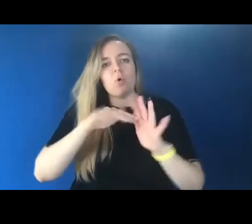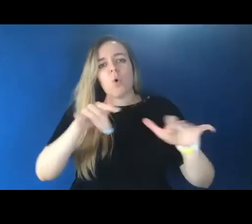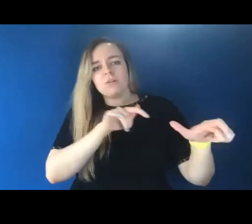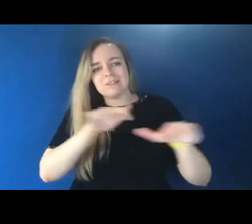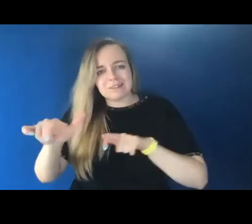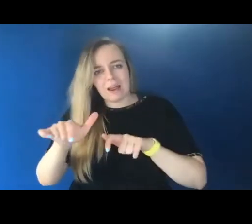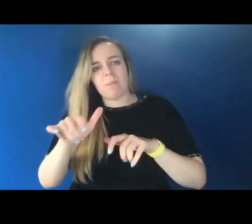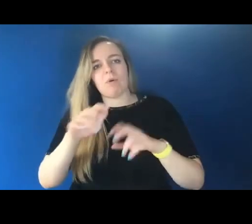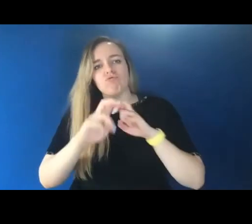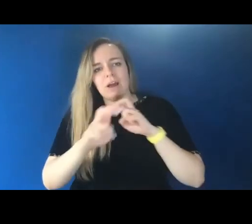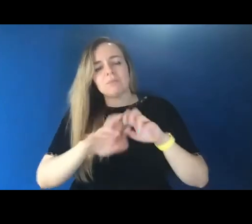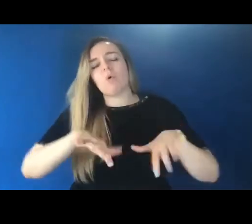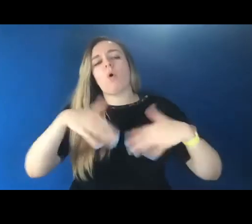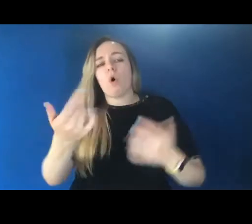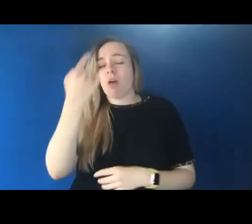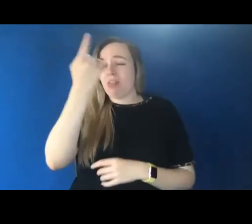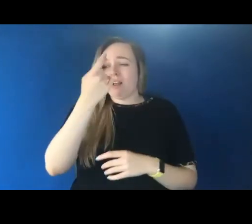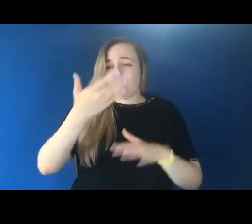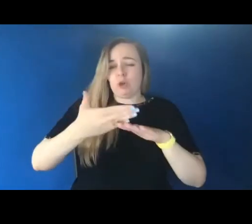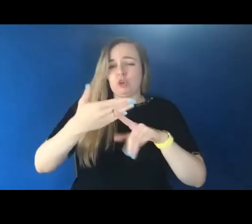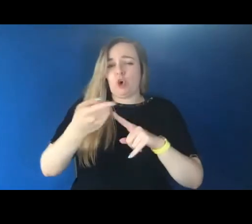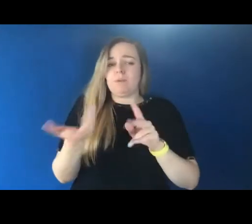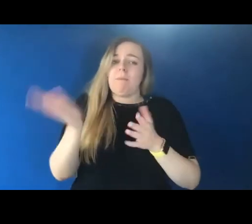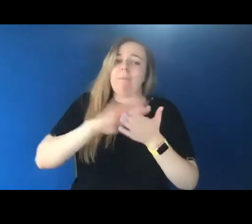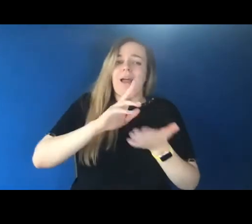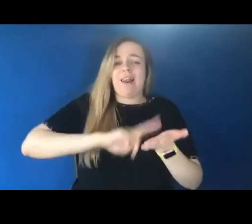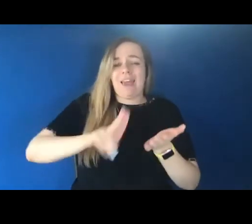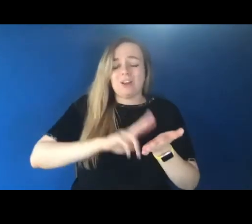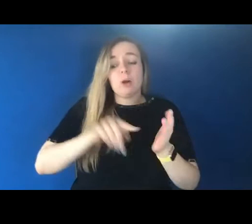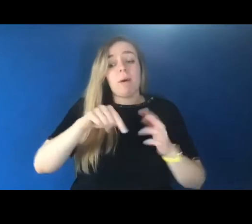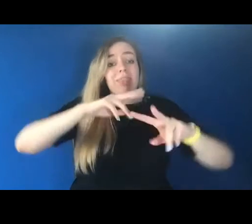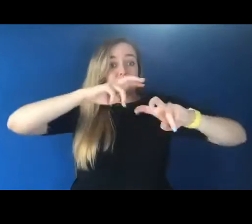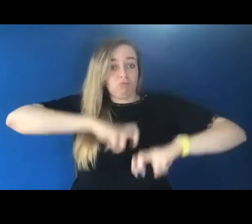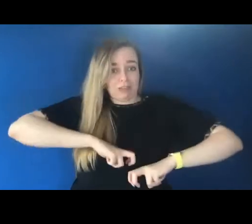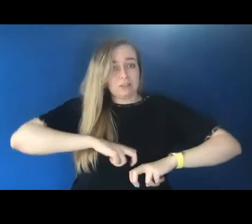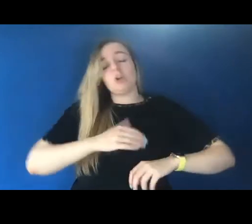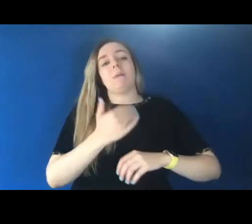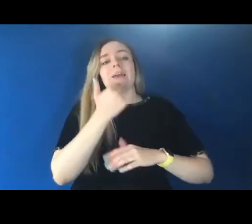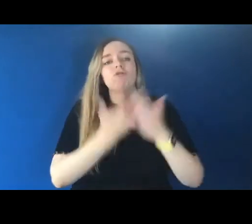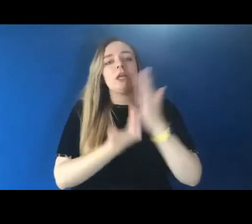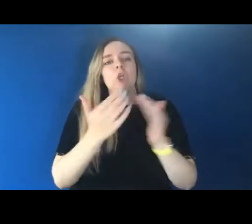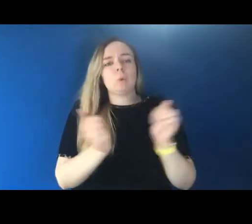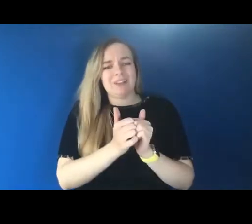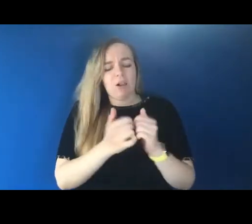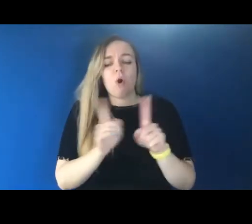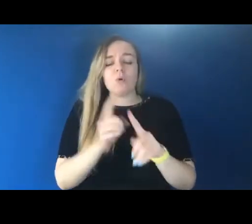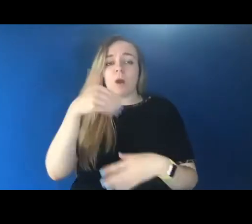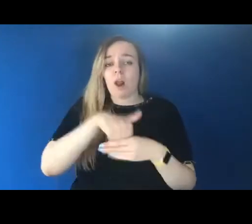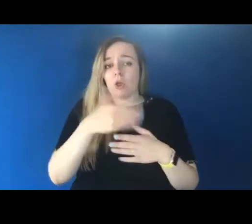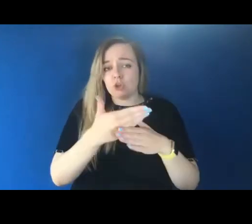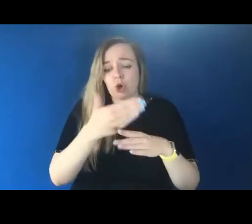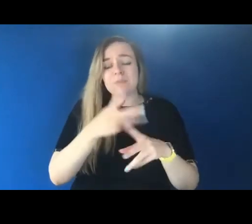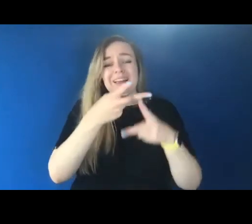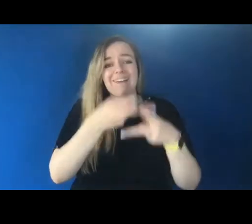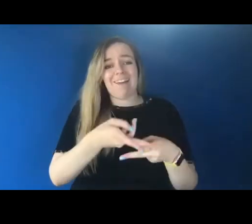about jobs that restore nature. But this research by Green New Deal also includes jobs in care